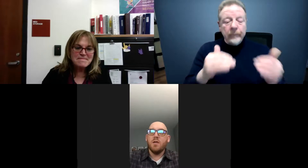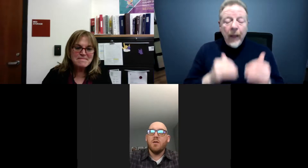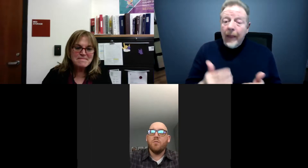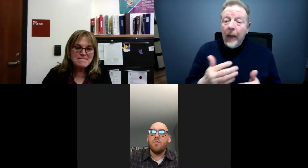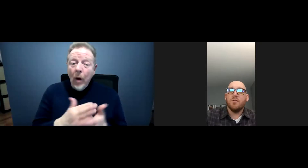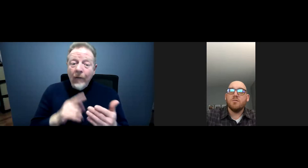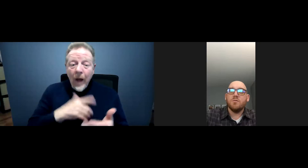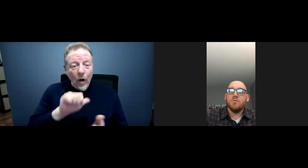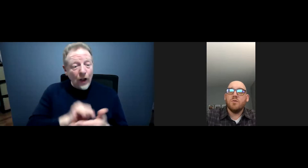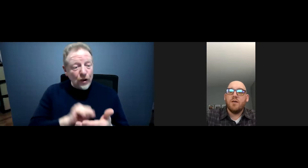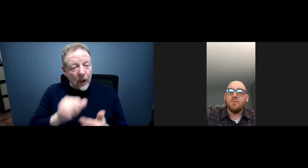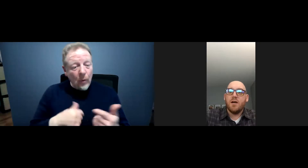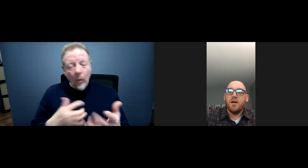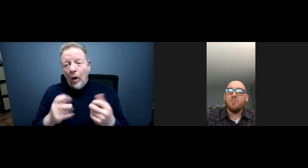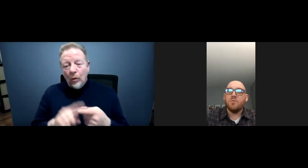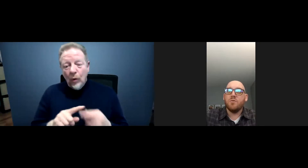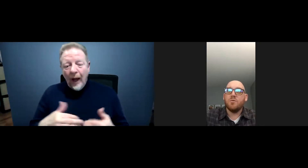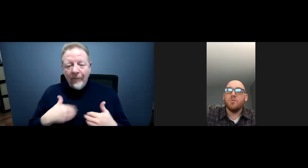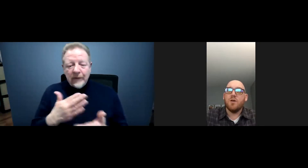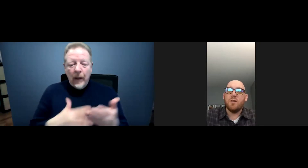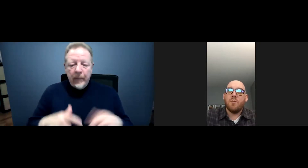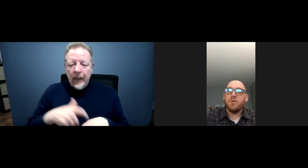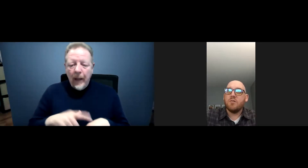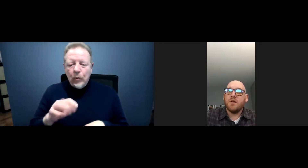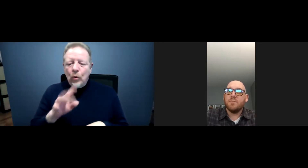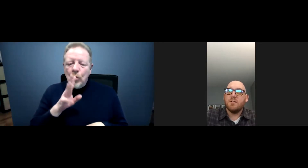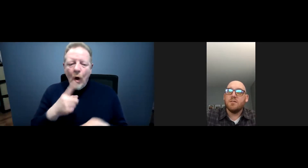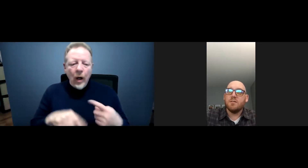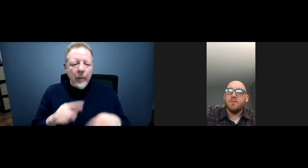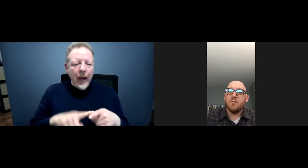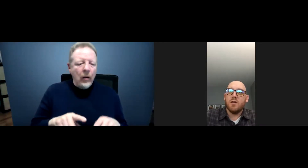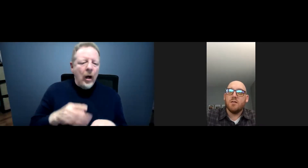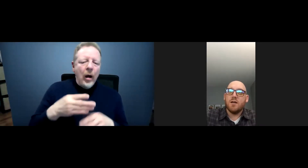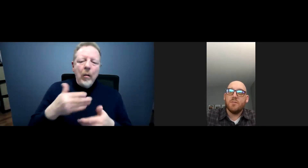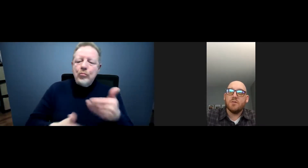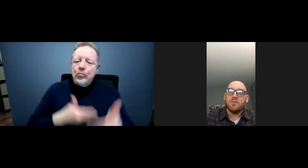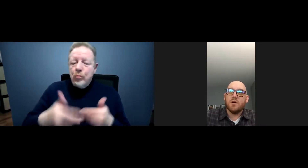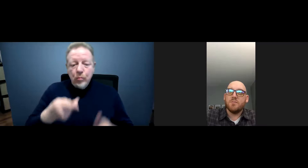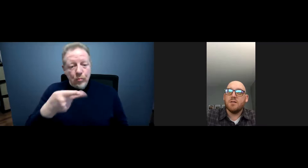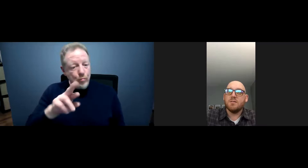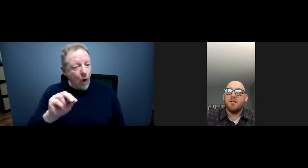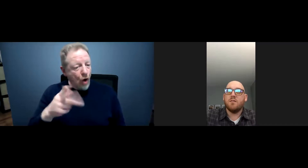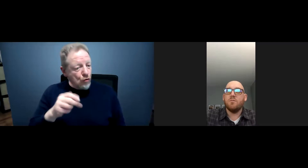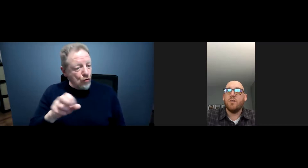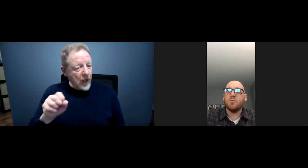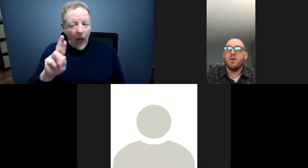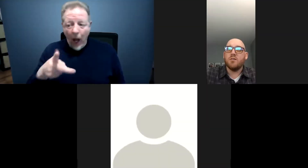we want to have some time to talk about progress update. If there's any topic or update that we want to share